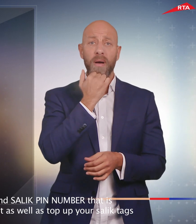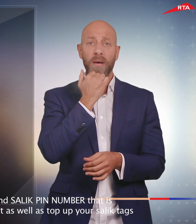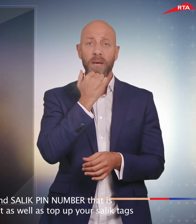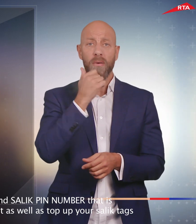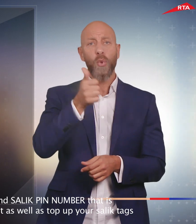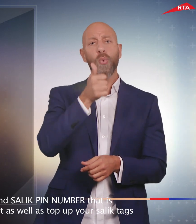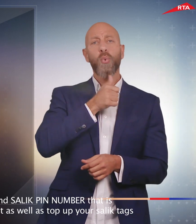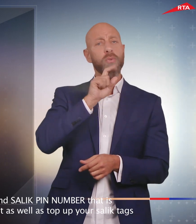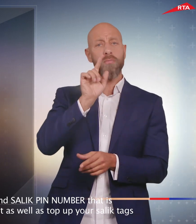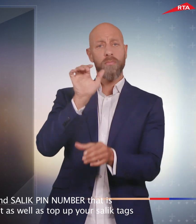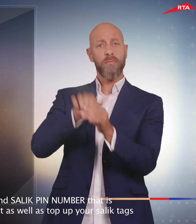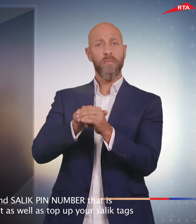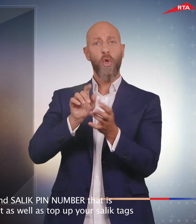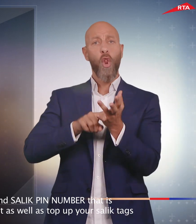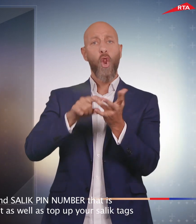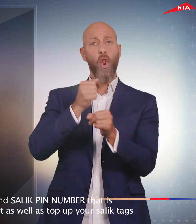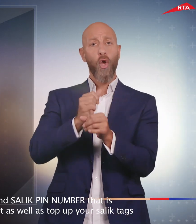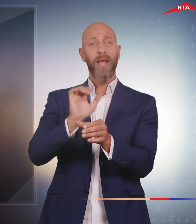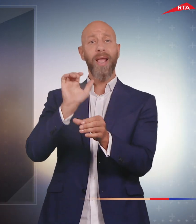top up your Salik tags.